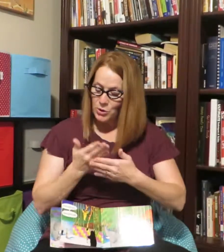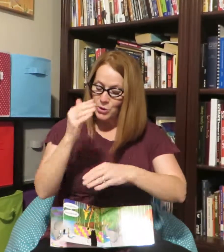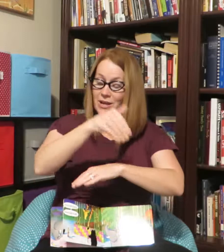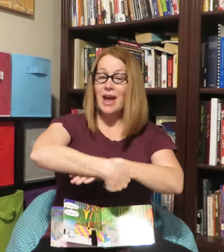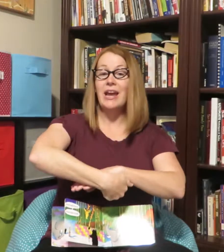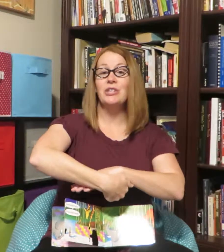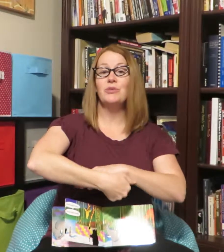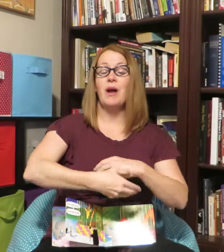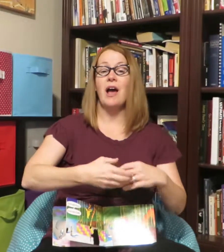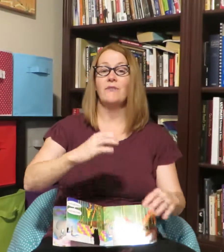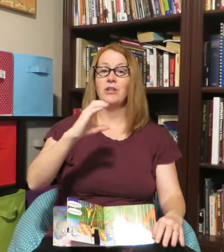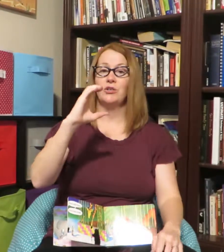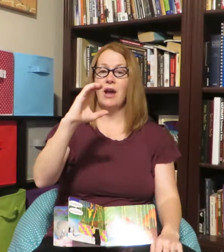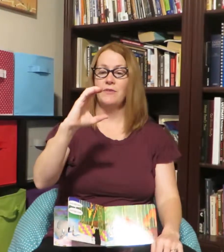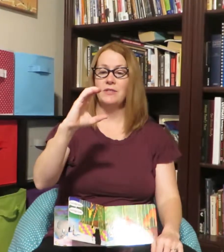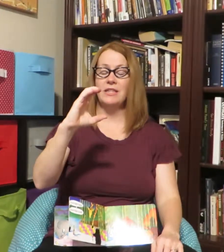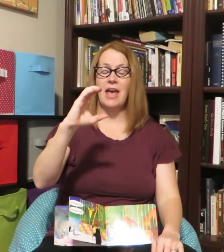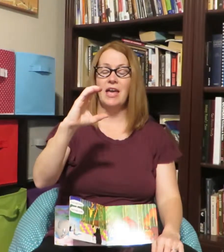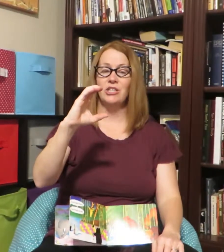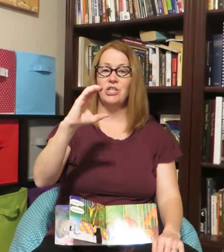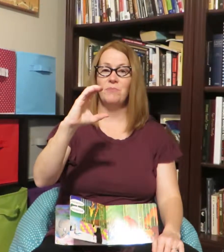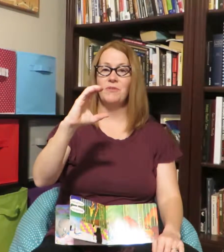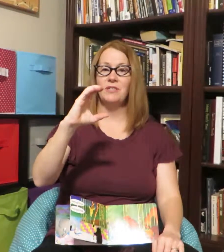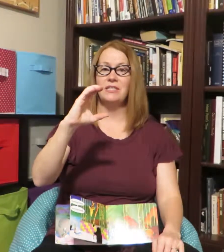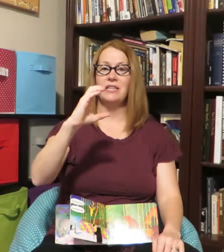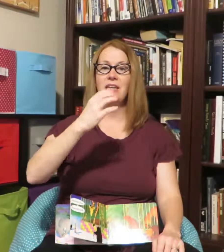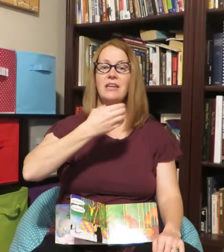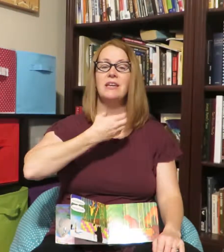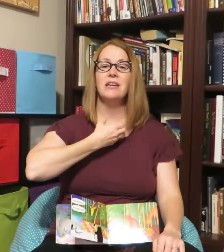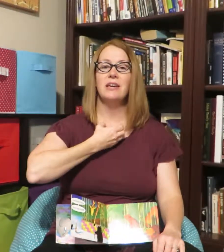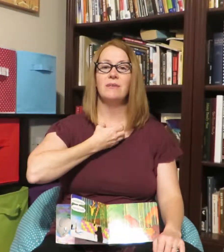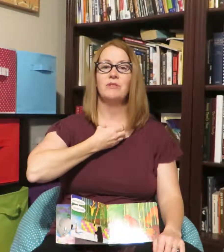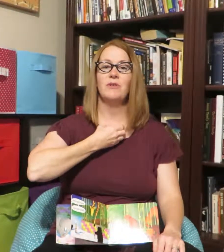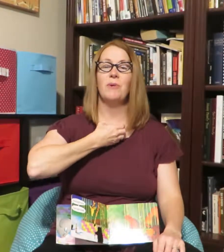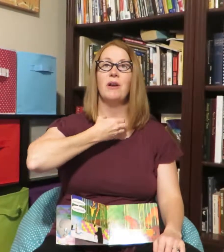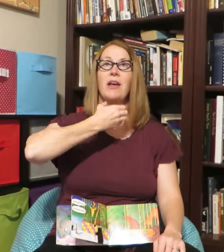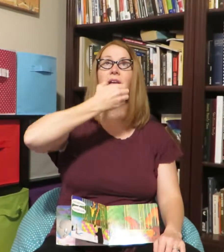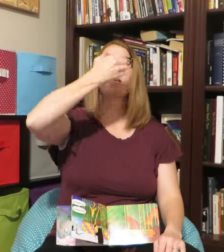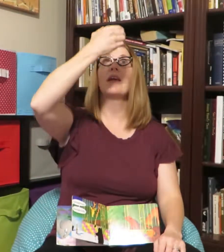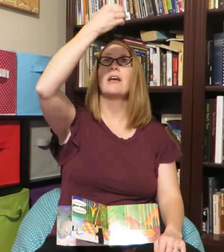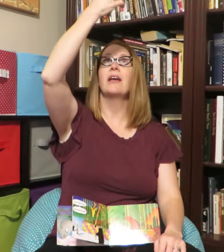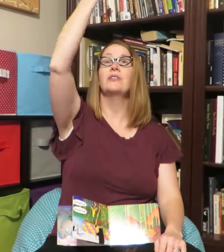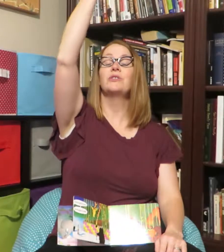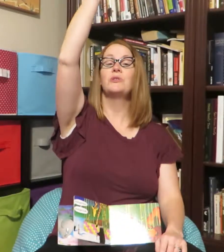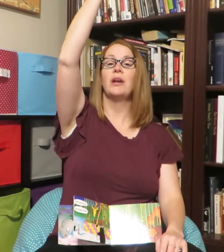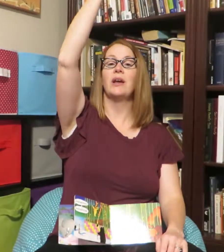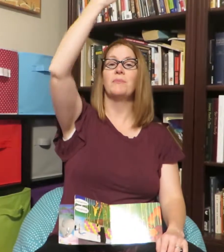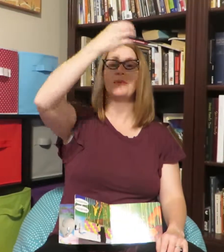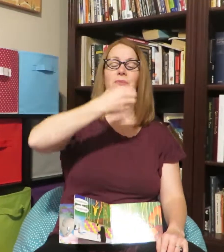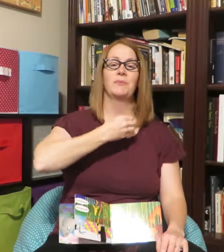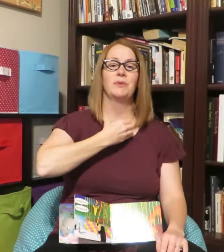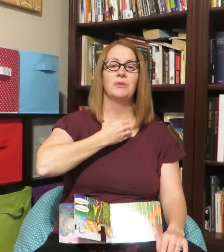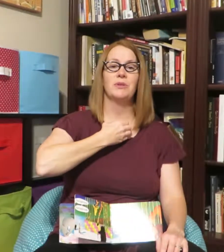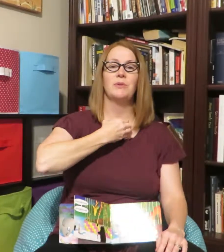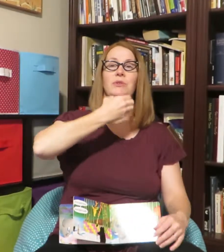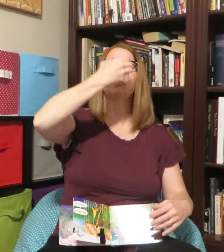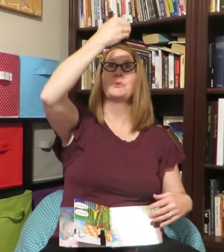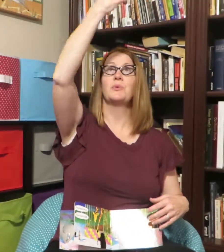Good night, giraffe. Our giraffe is the hand shape of a C, comes from our neck and straight up. So,